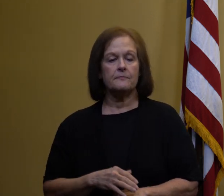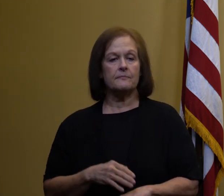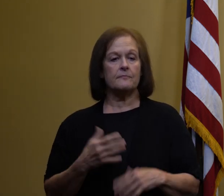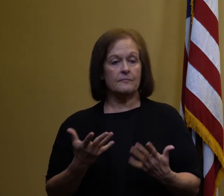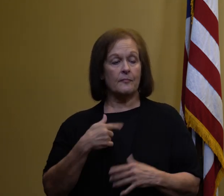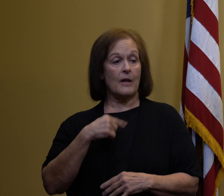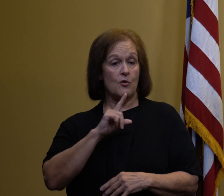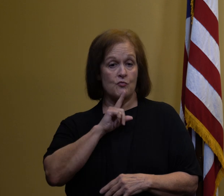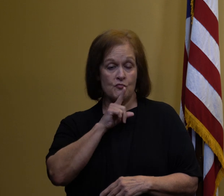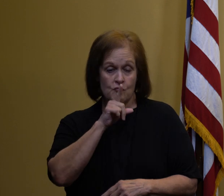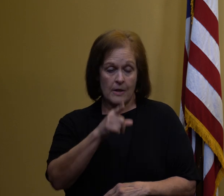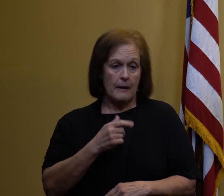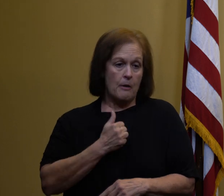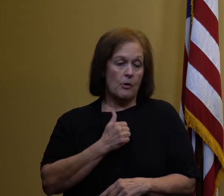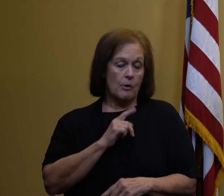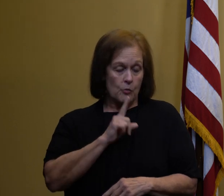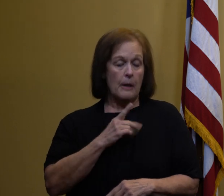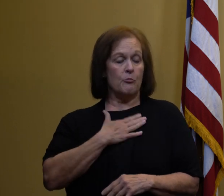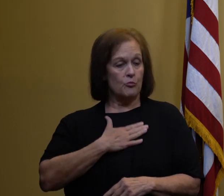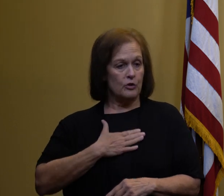And I really appreciate